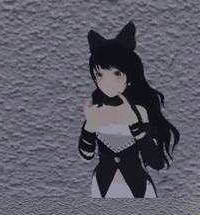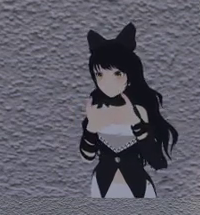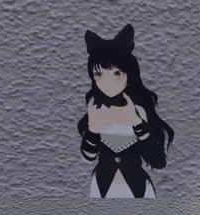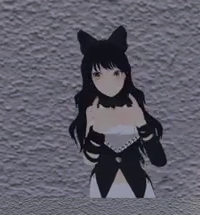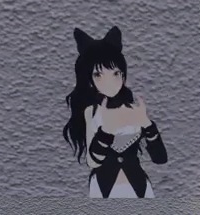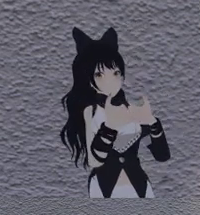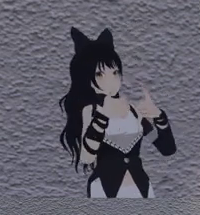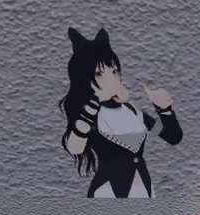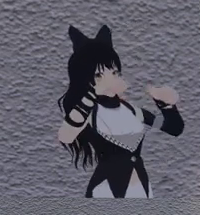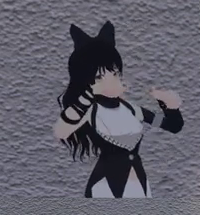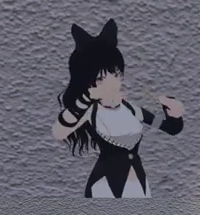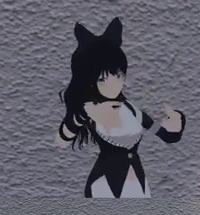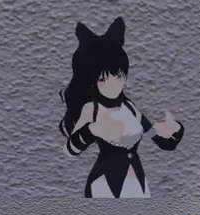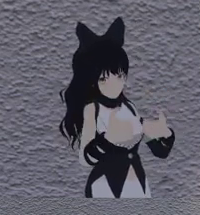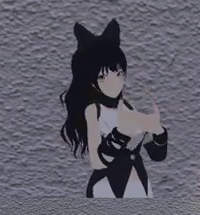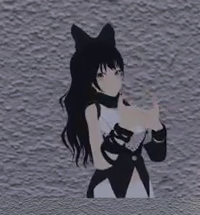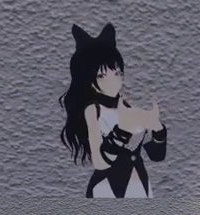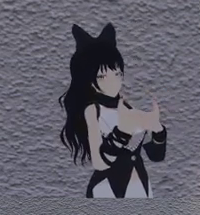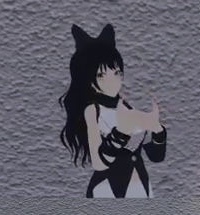Challenge.